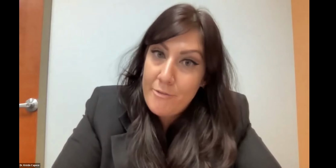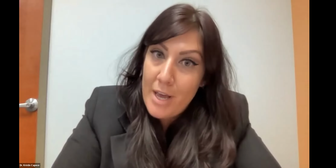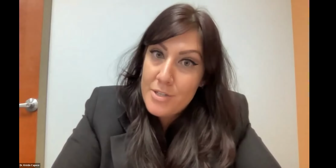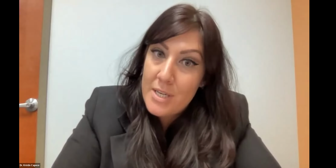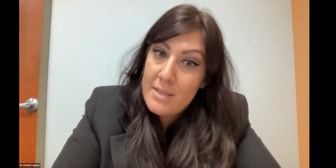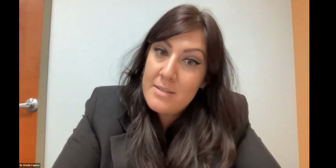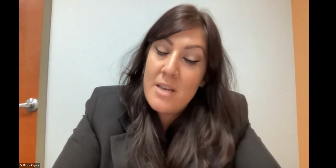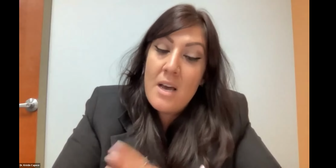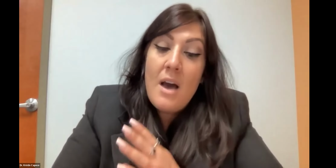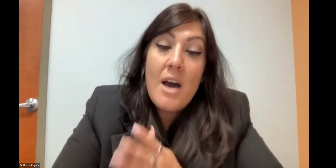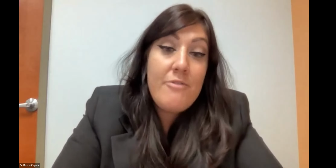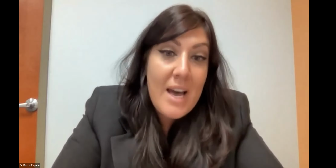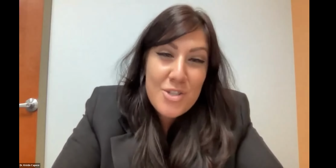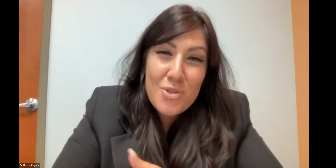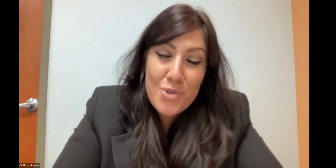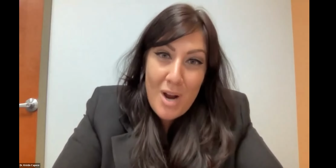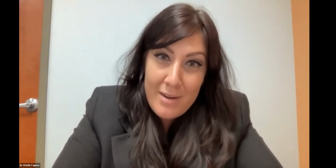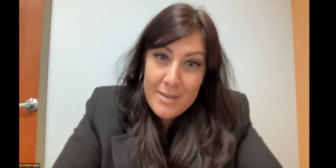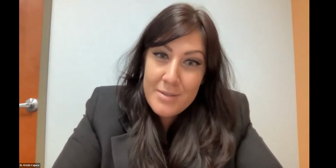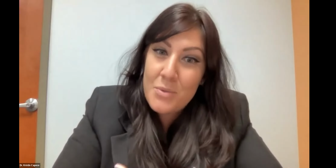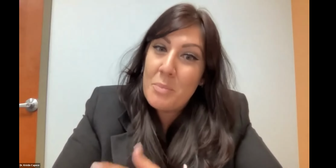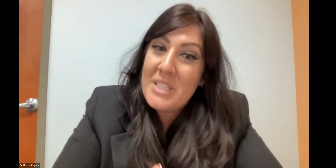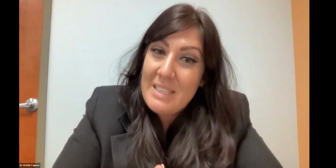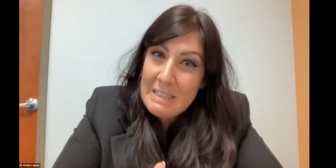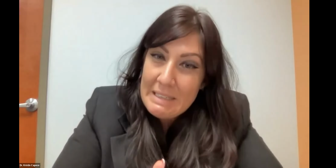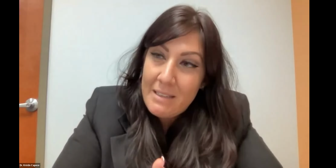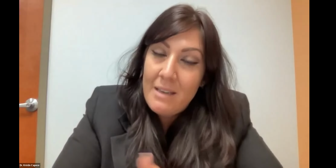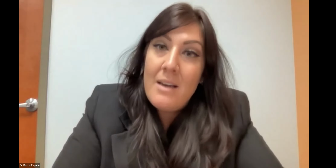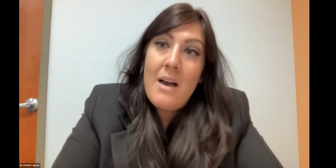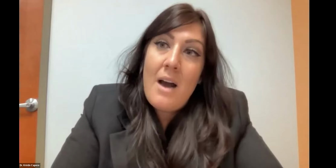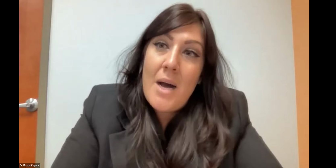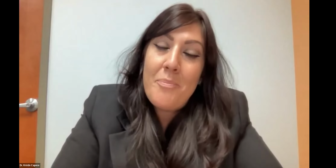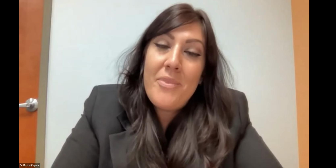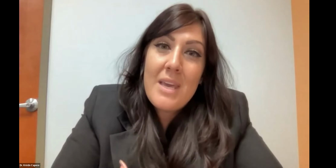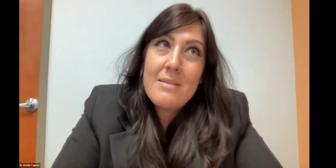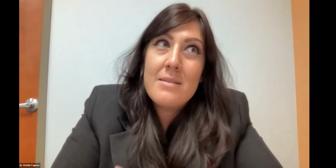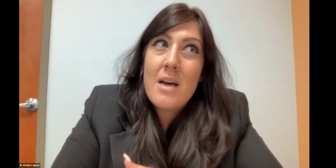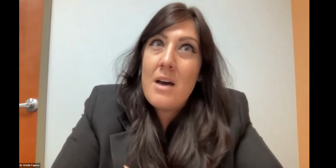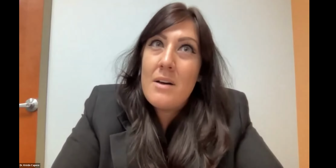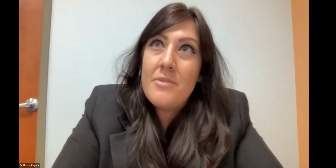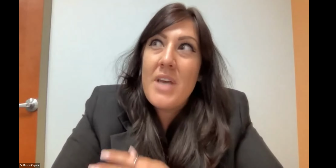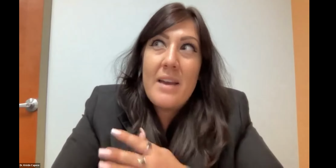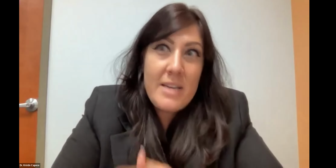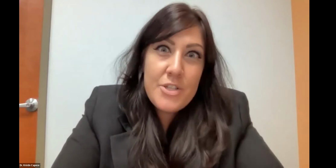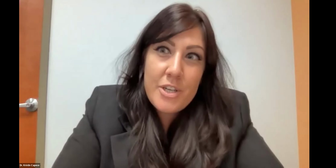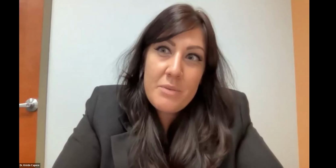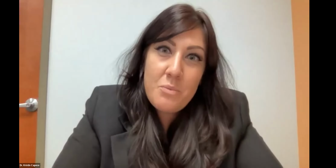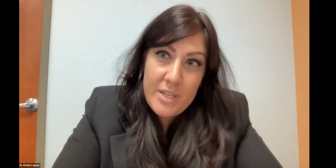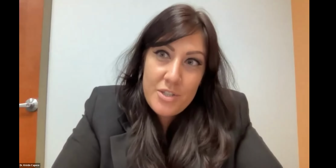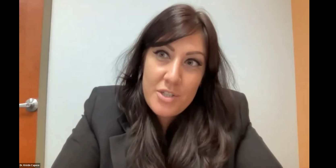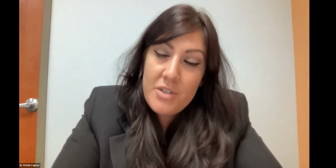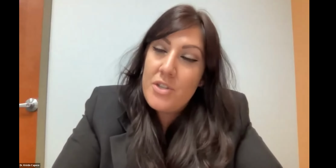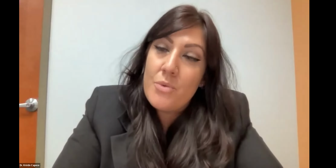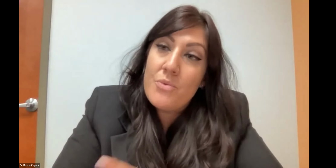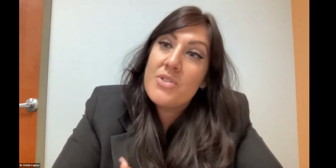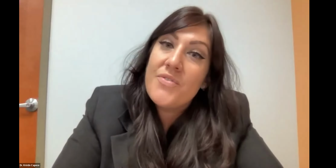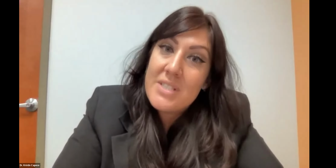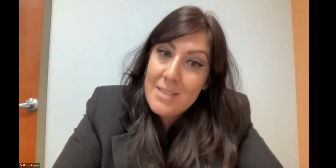like hot flashes, vaginal dryness or bleeding, things of that nature in